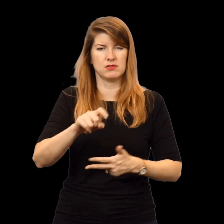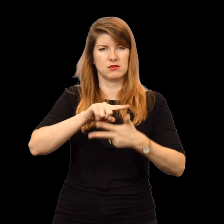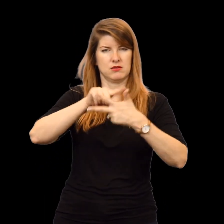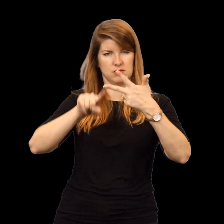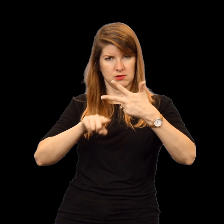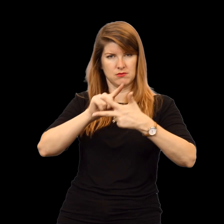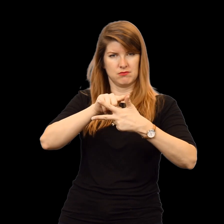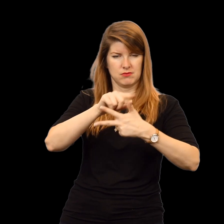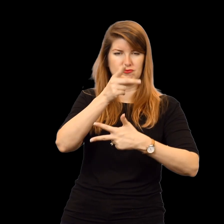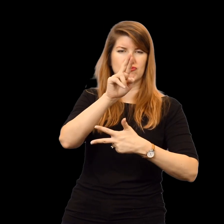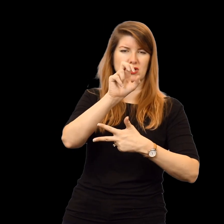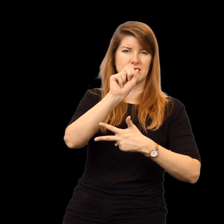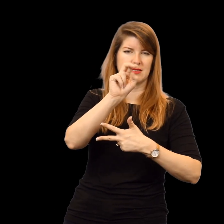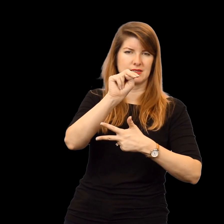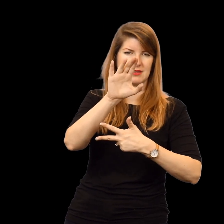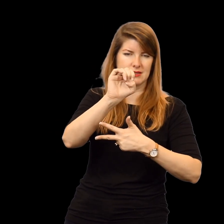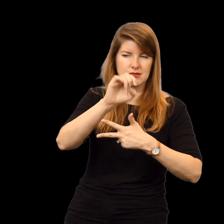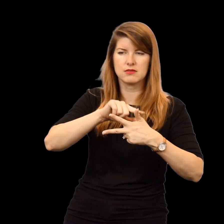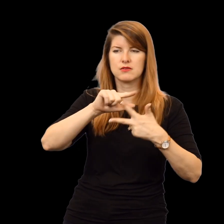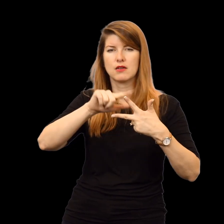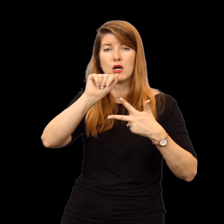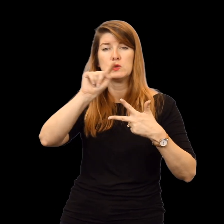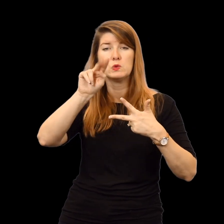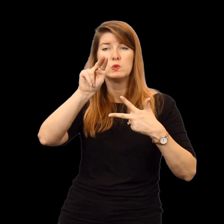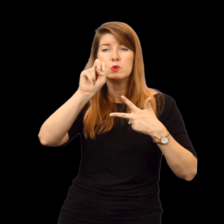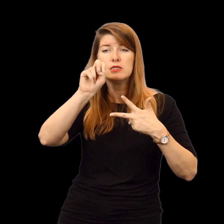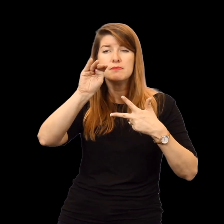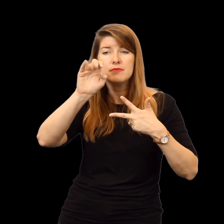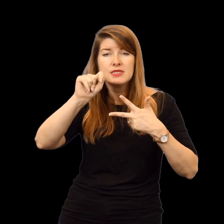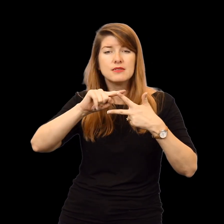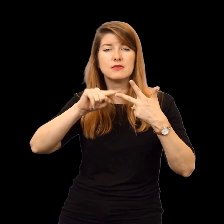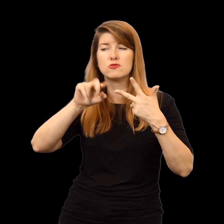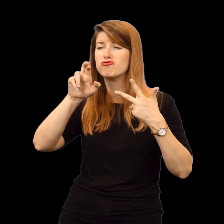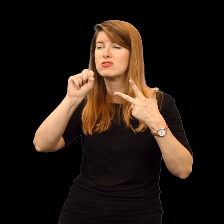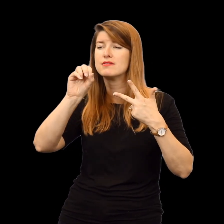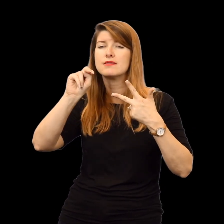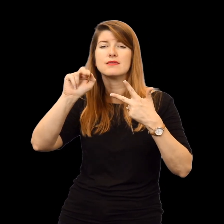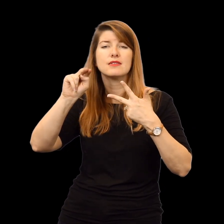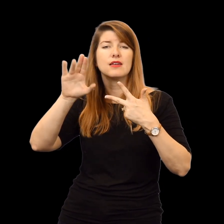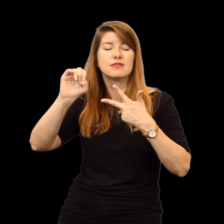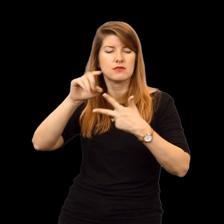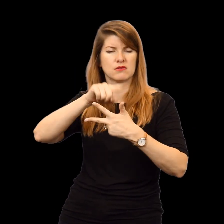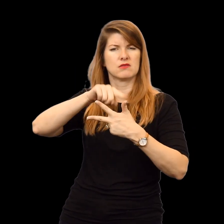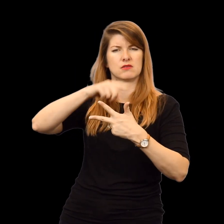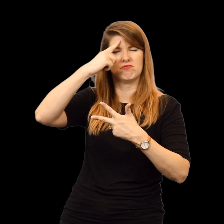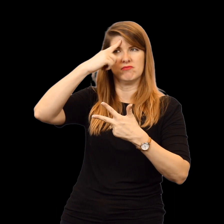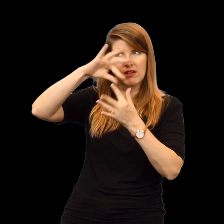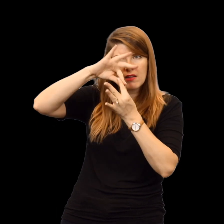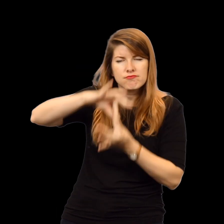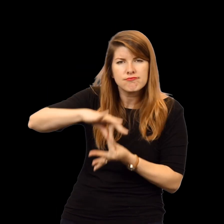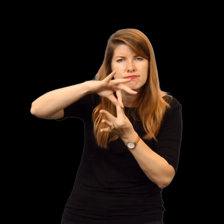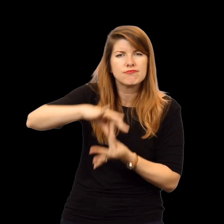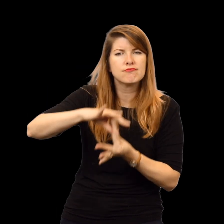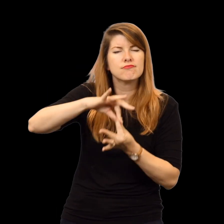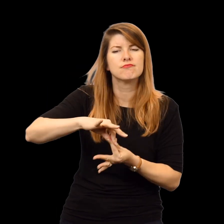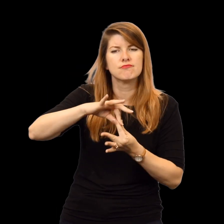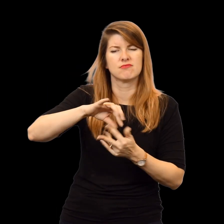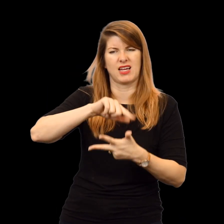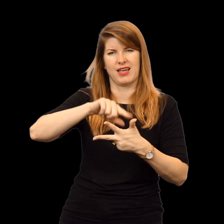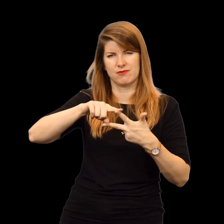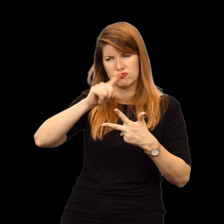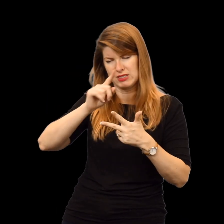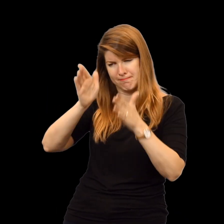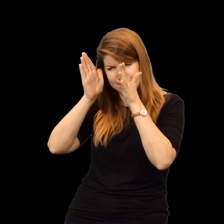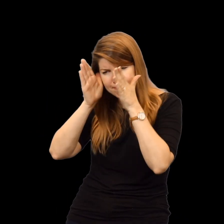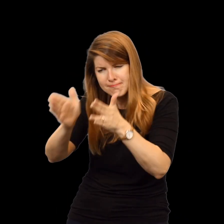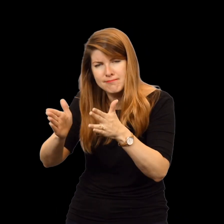do presence, attunement, and resonance. I have to be present. I have to be mentally present. I